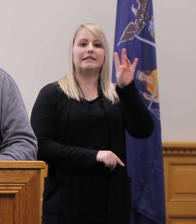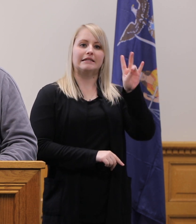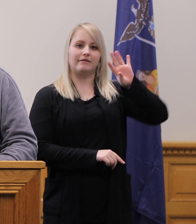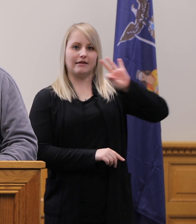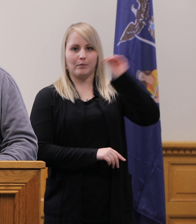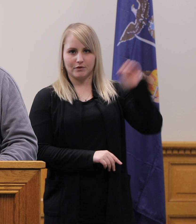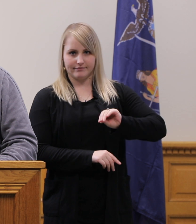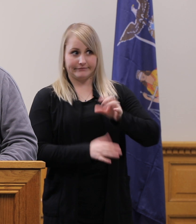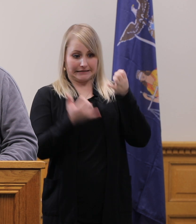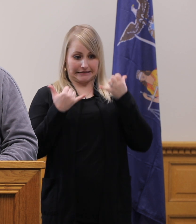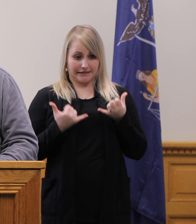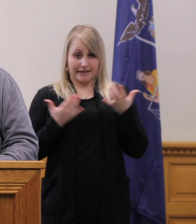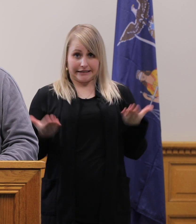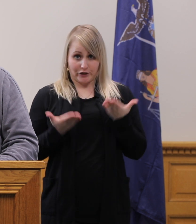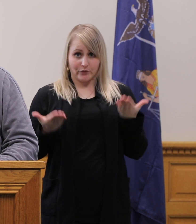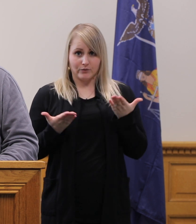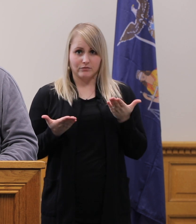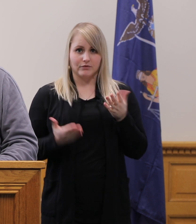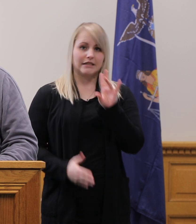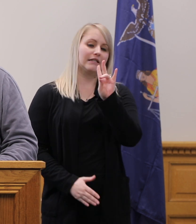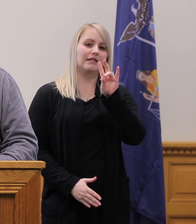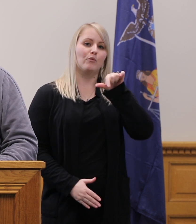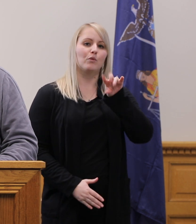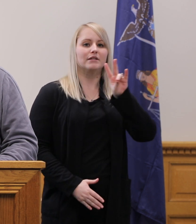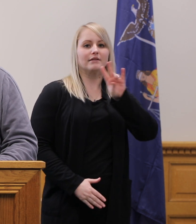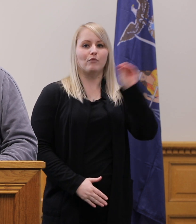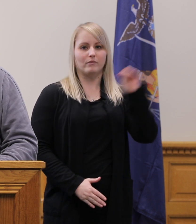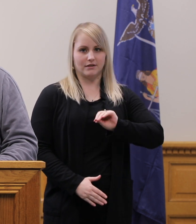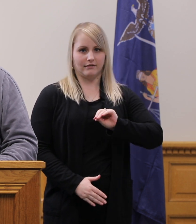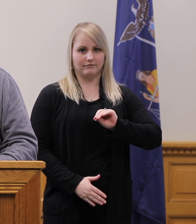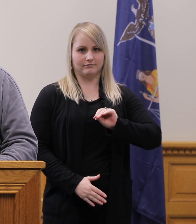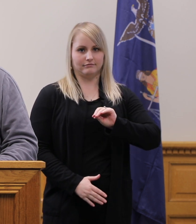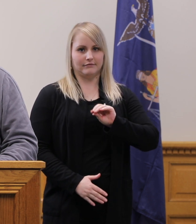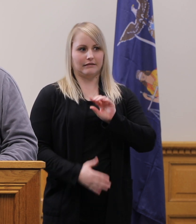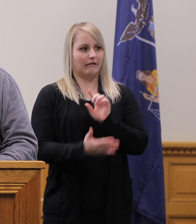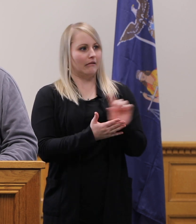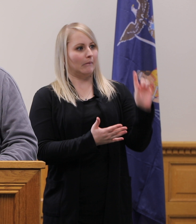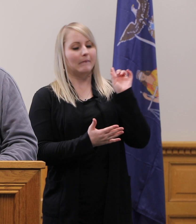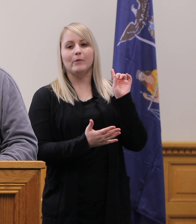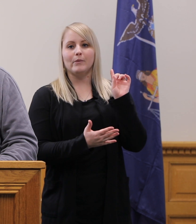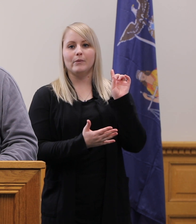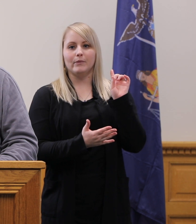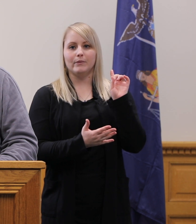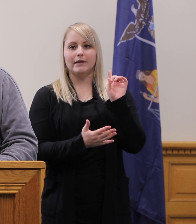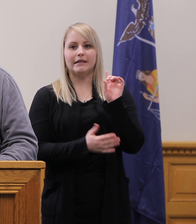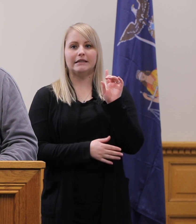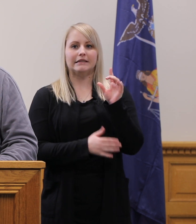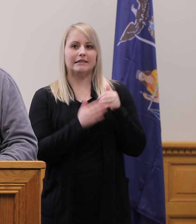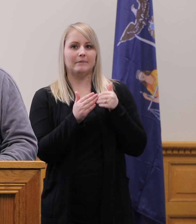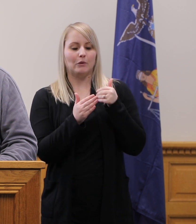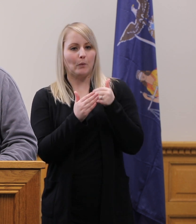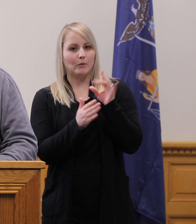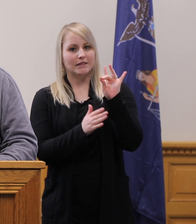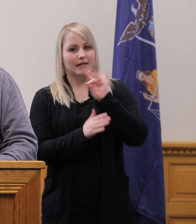7.7%. Over the past 7 days, almost 8% of Oswego County residents who were tested for COVID had the virus.